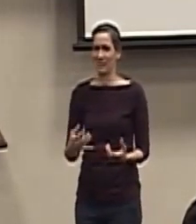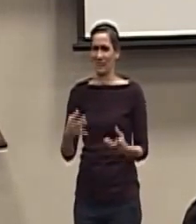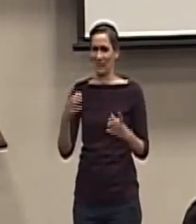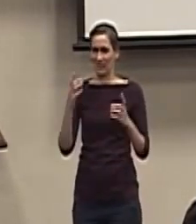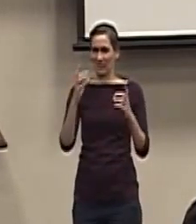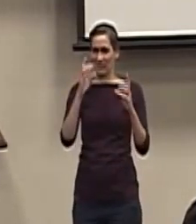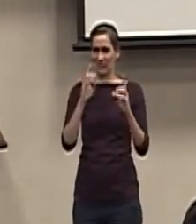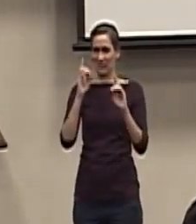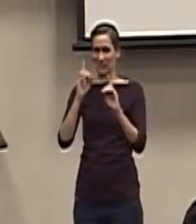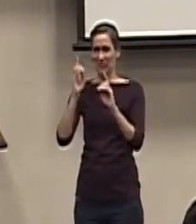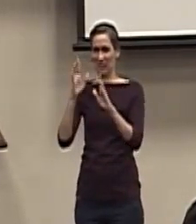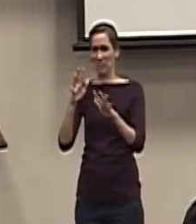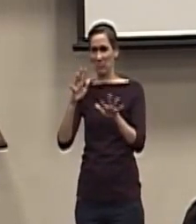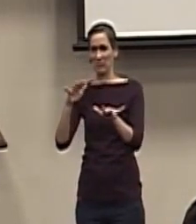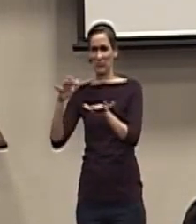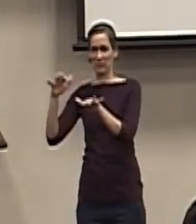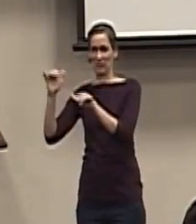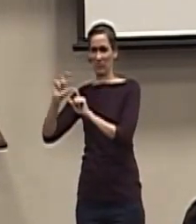town